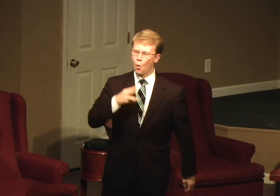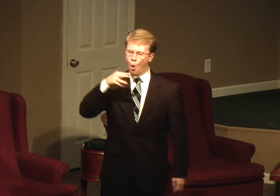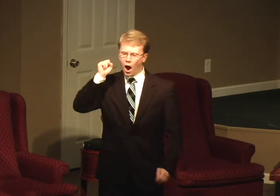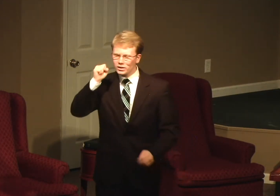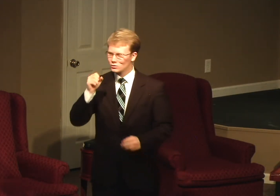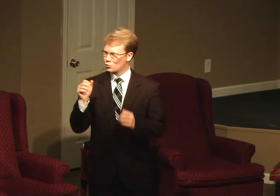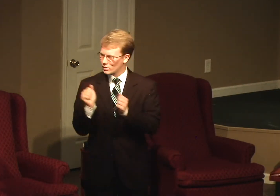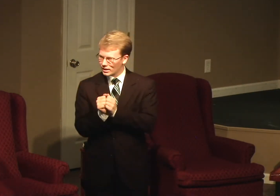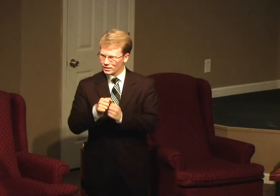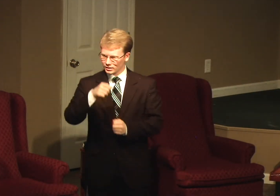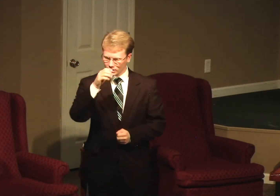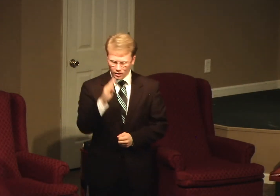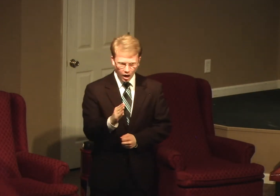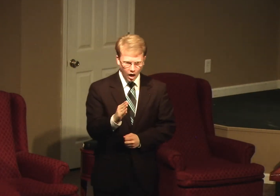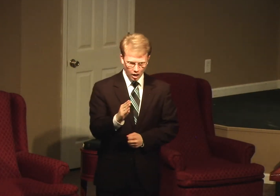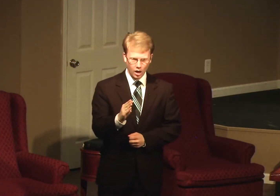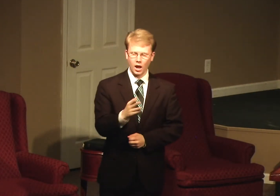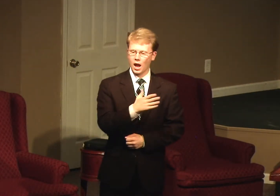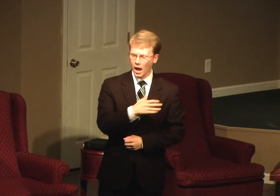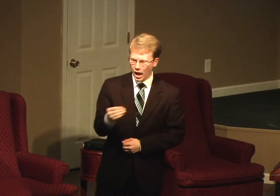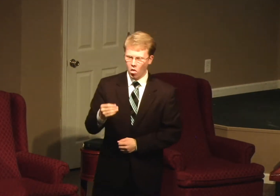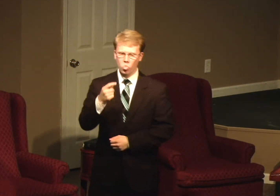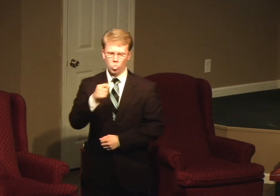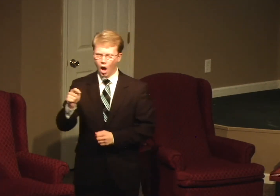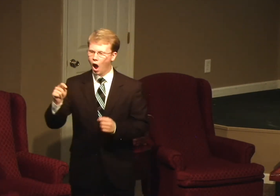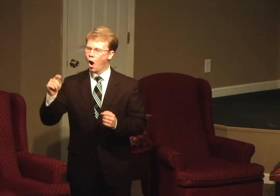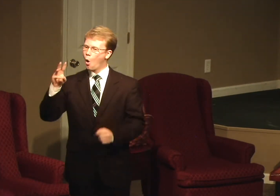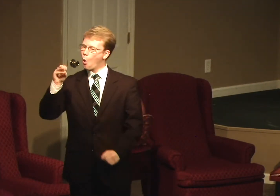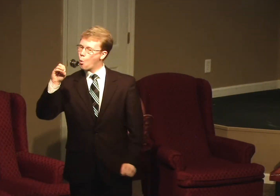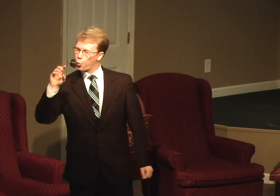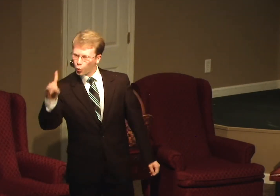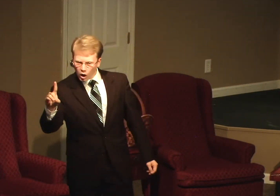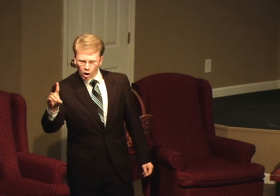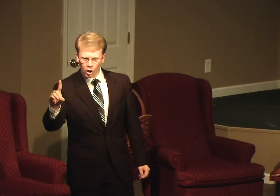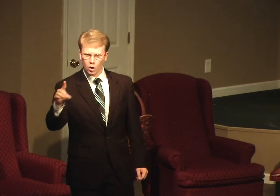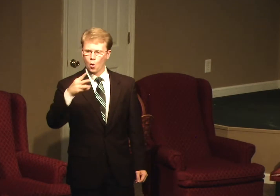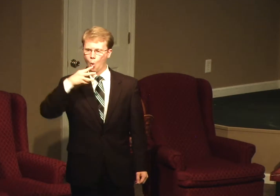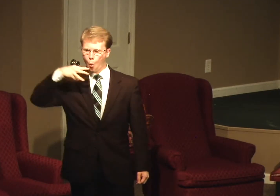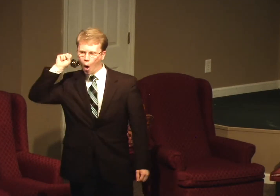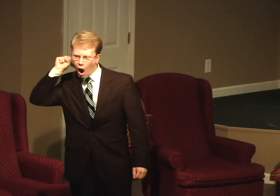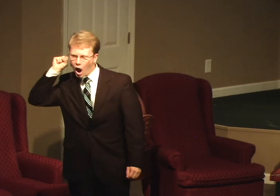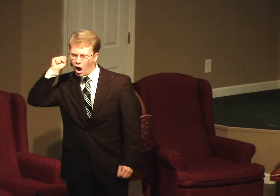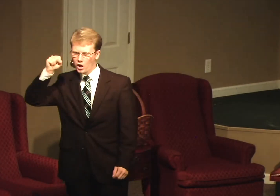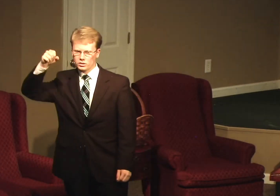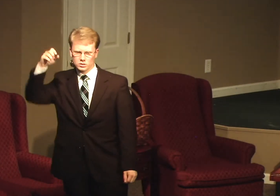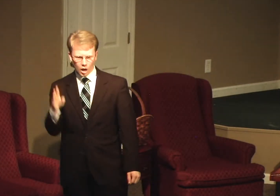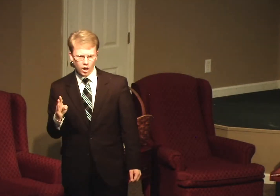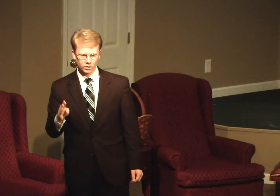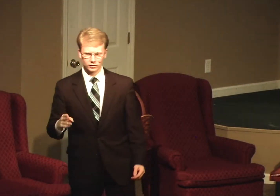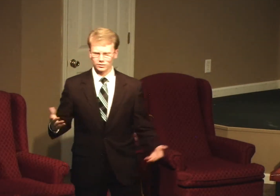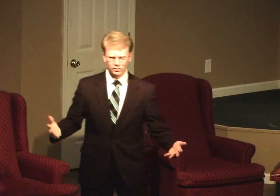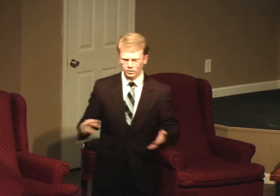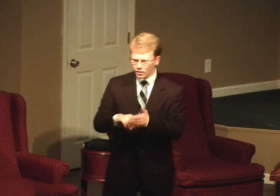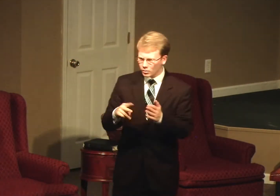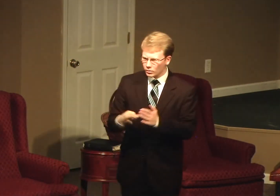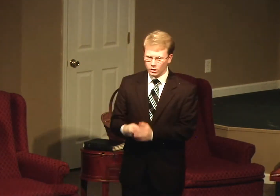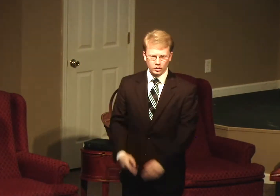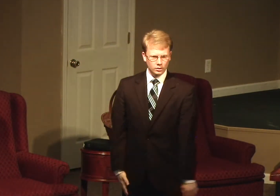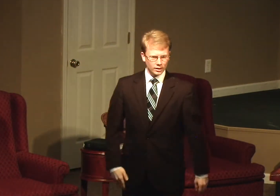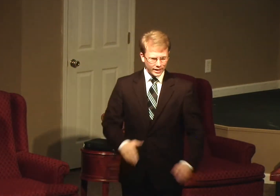here. Was with God. And the Word was God. What does